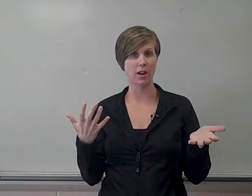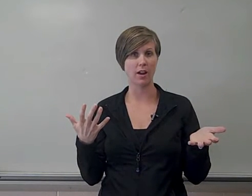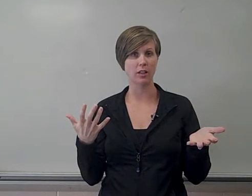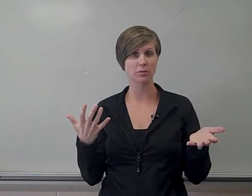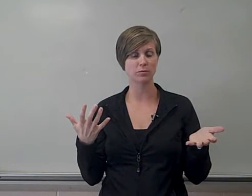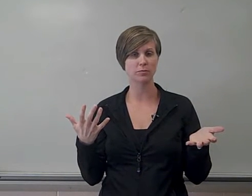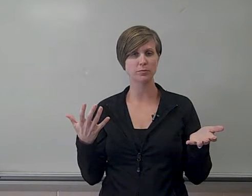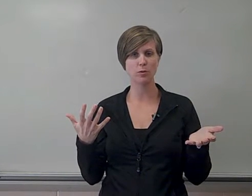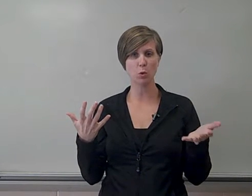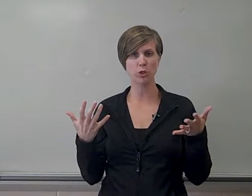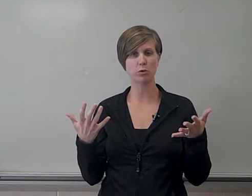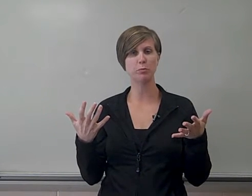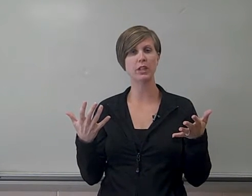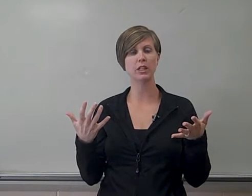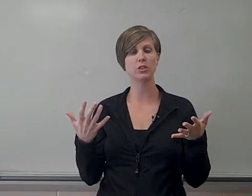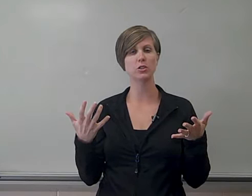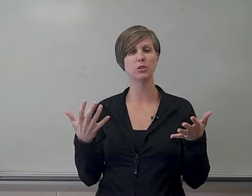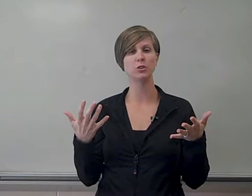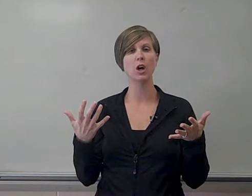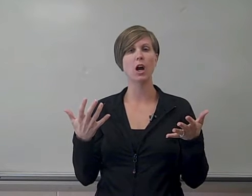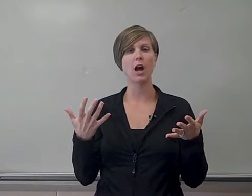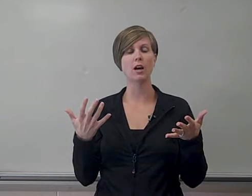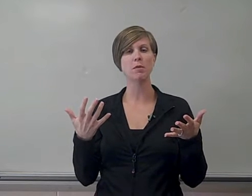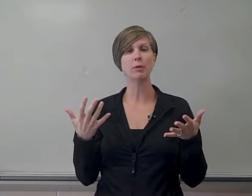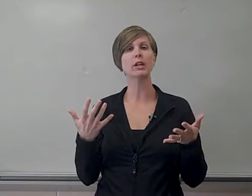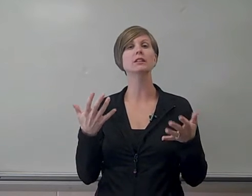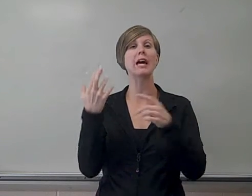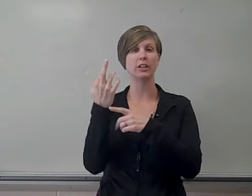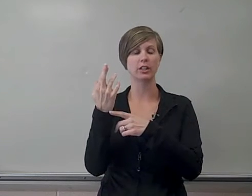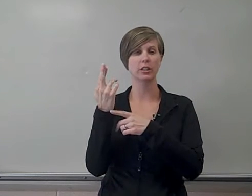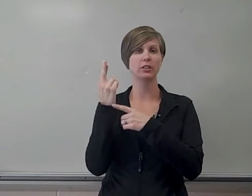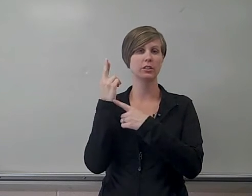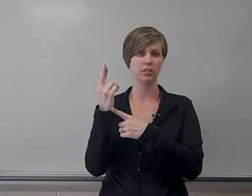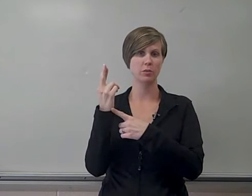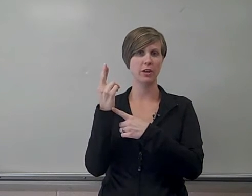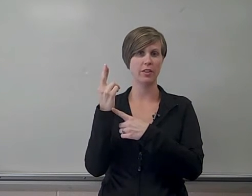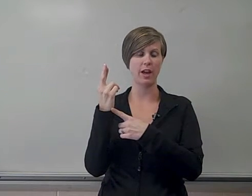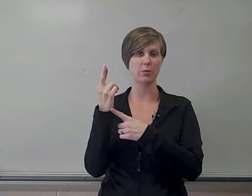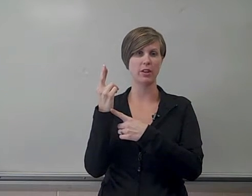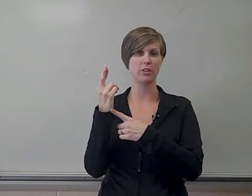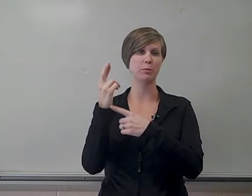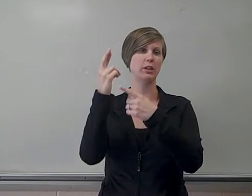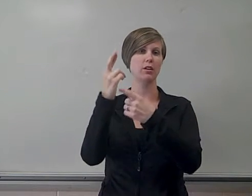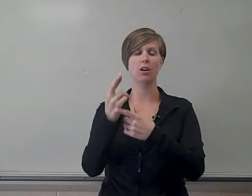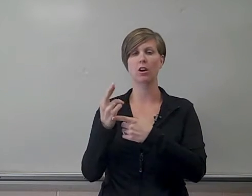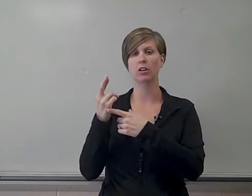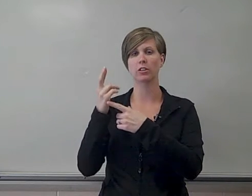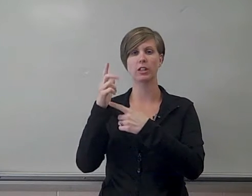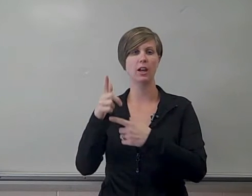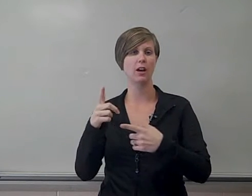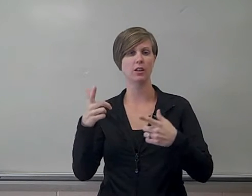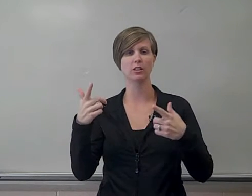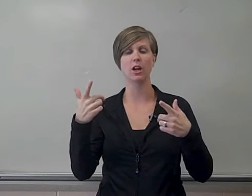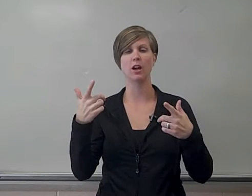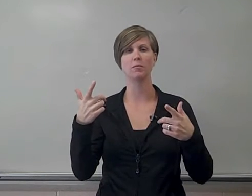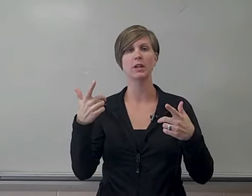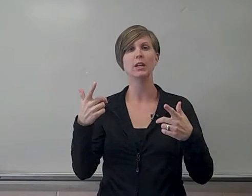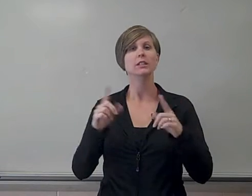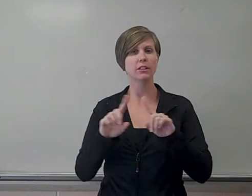sign, which would be to put a letter with that, whether it be an R or an L, different